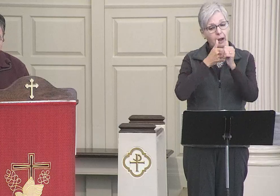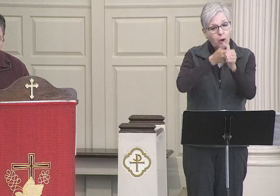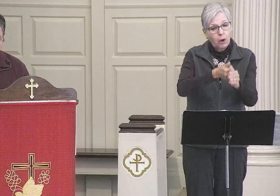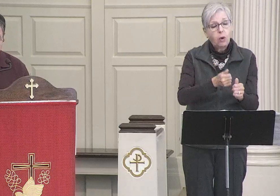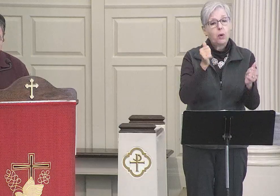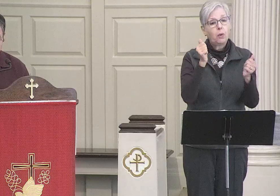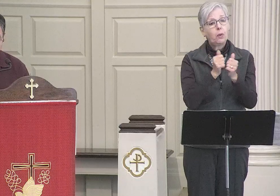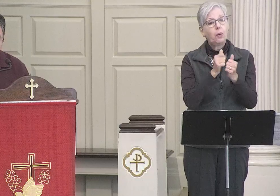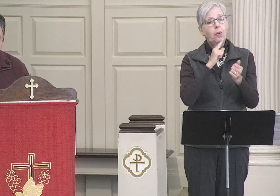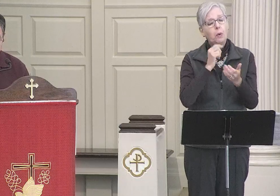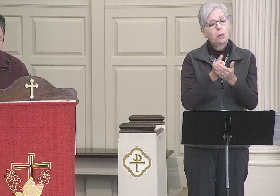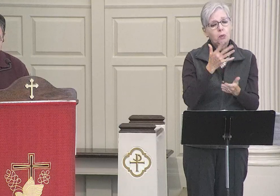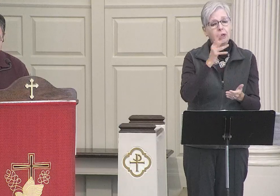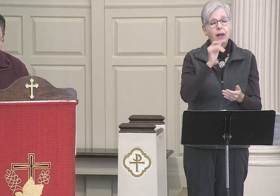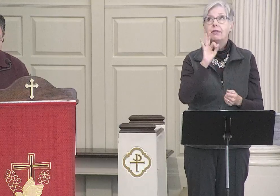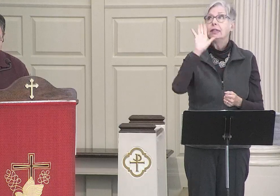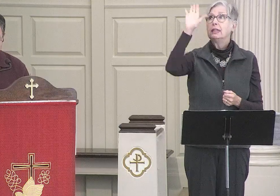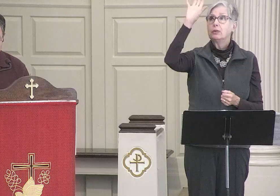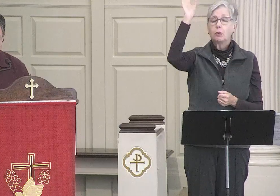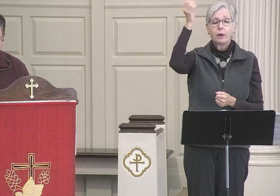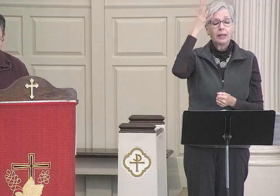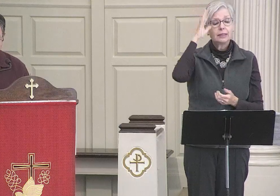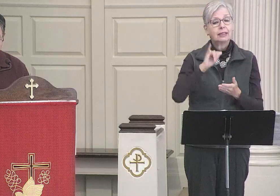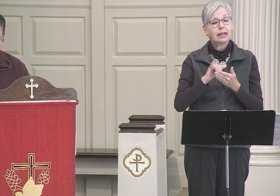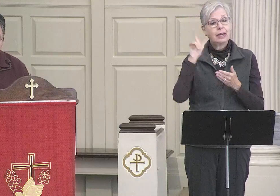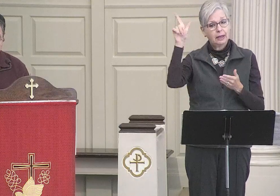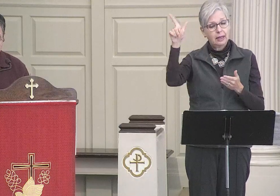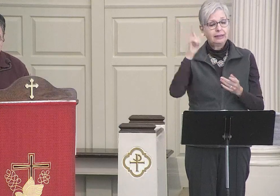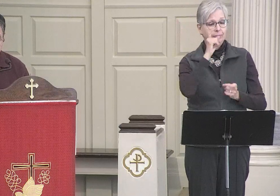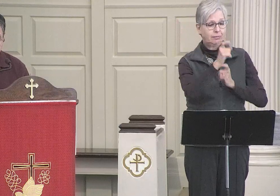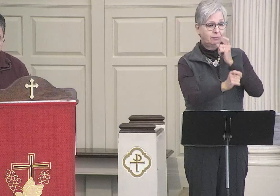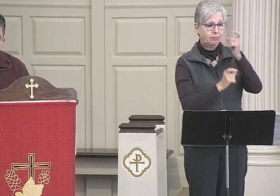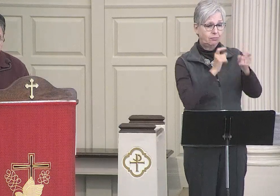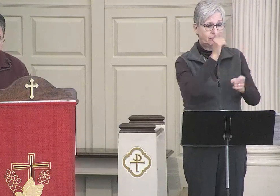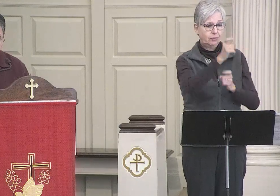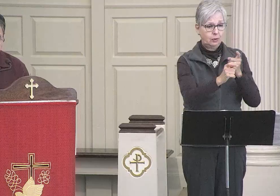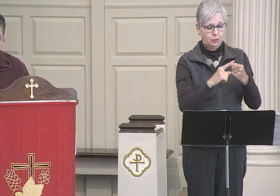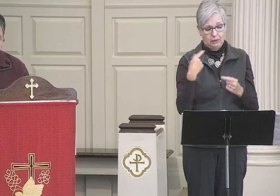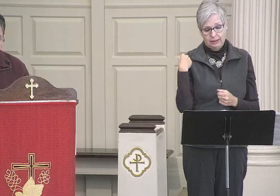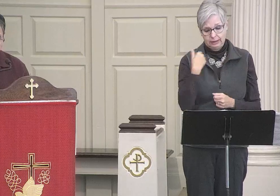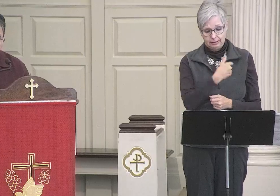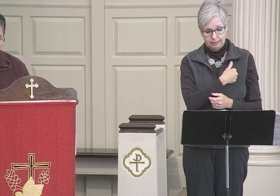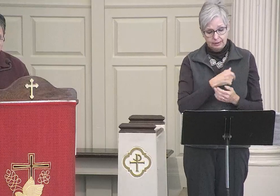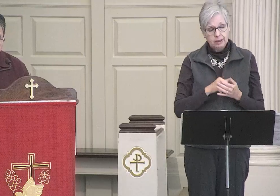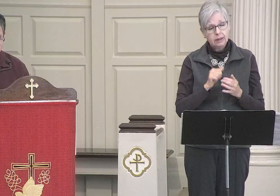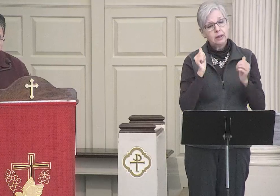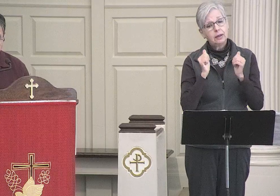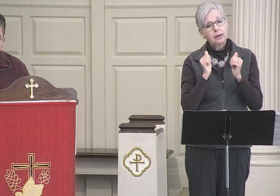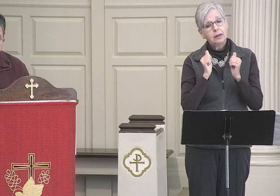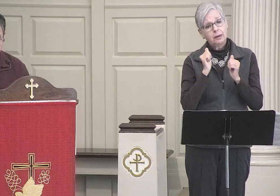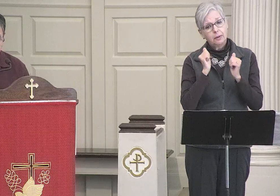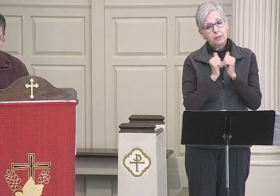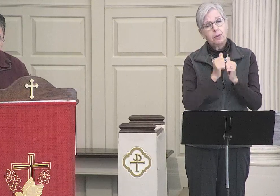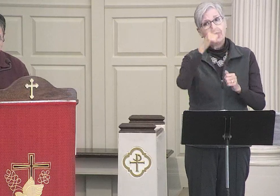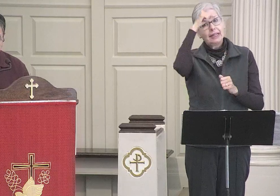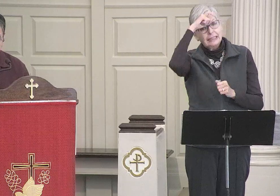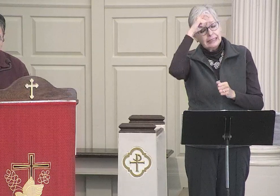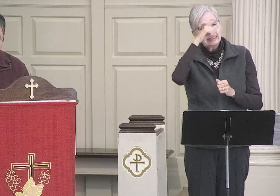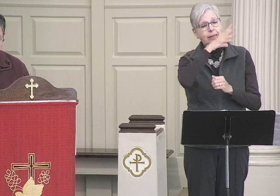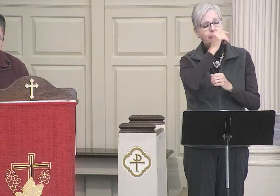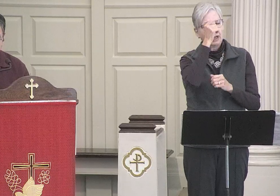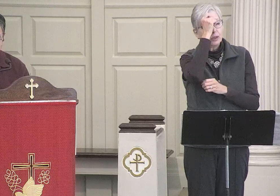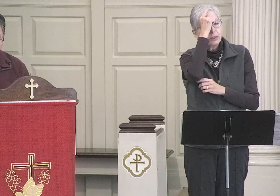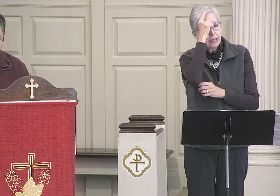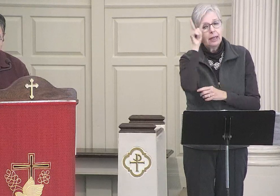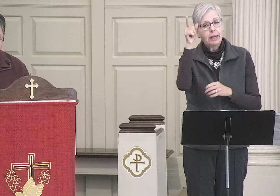the riches of his grace that he has lavished upon us. In all wisdom and insight,